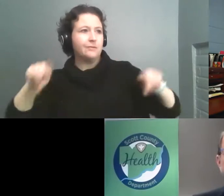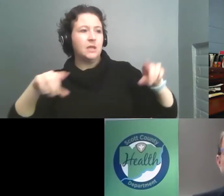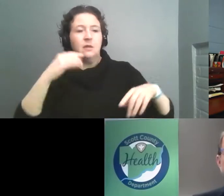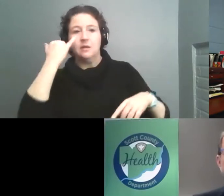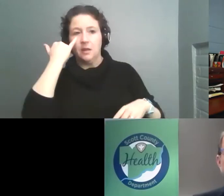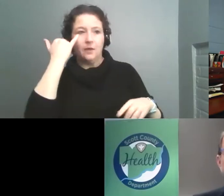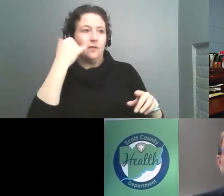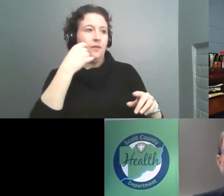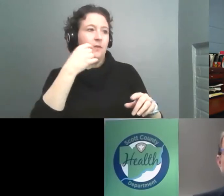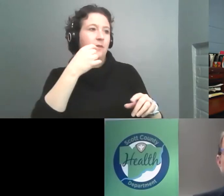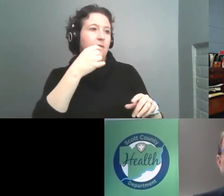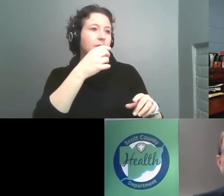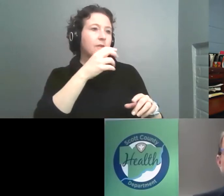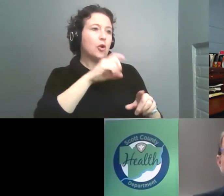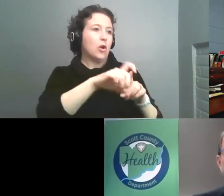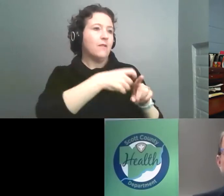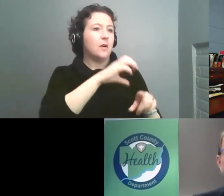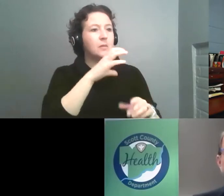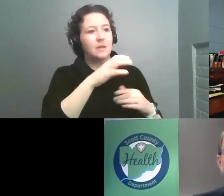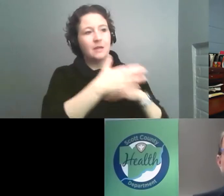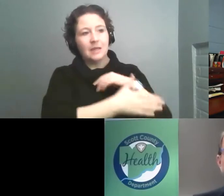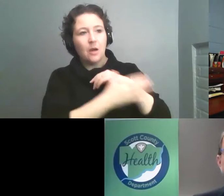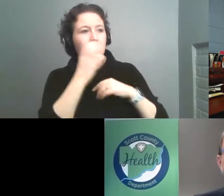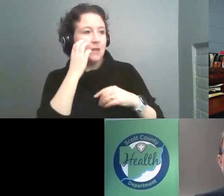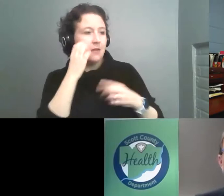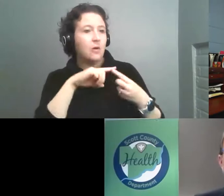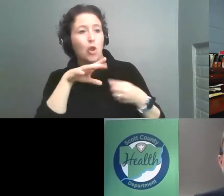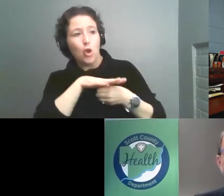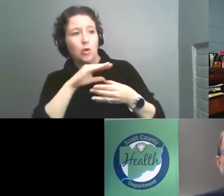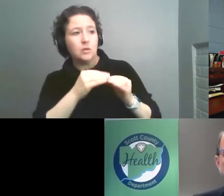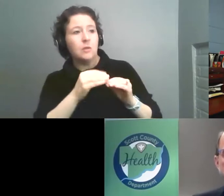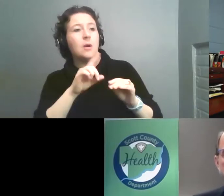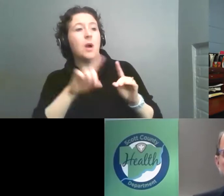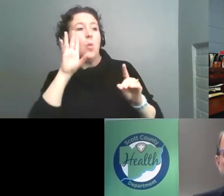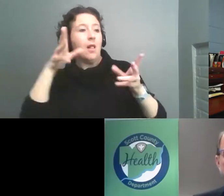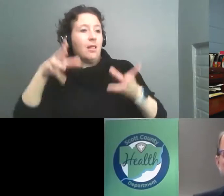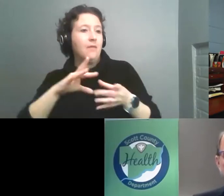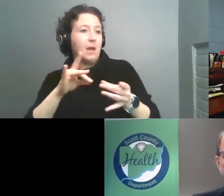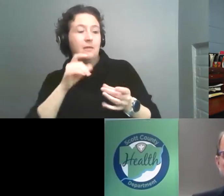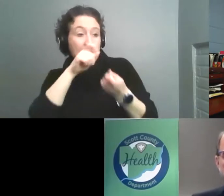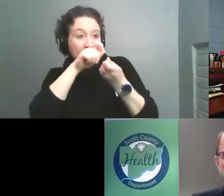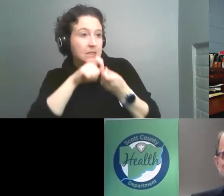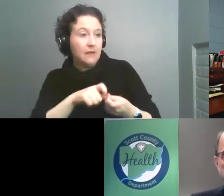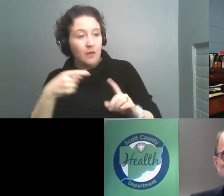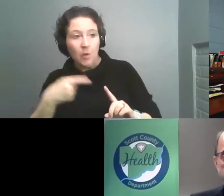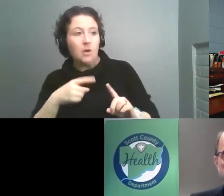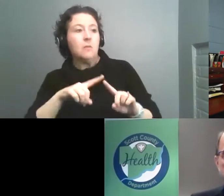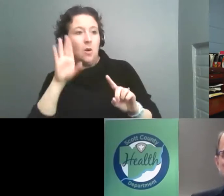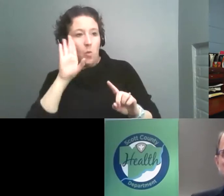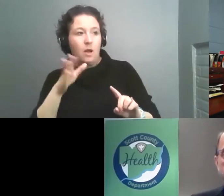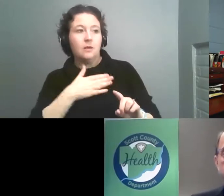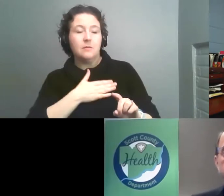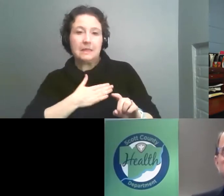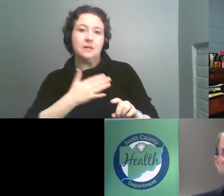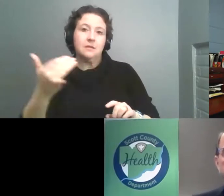a county cell phone or a local number, but they do leave messages, not detailed in terms of what the matter is about, but it will ask the